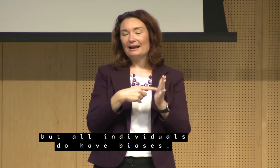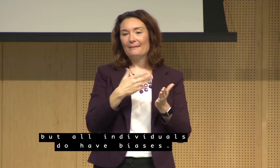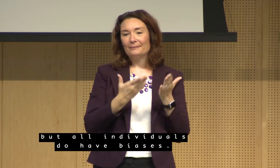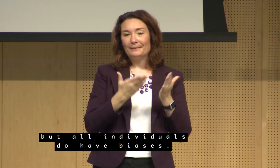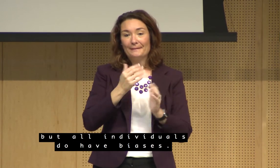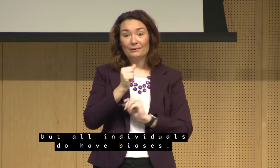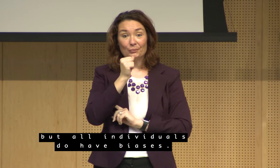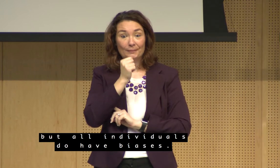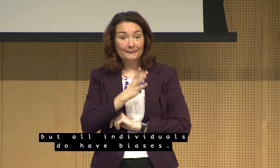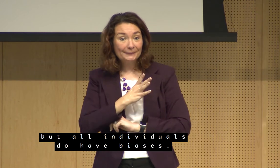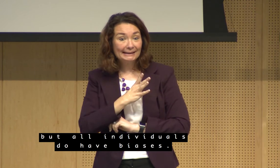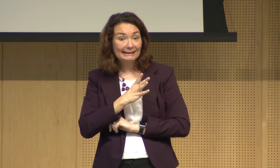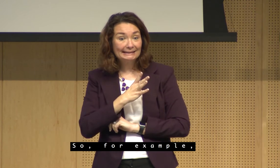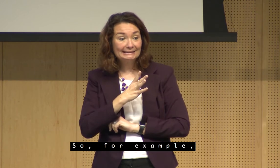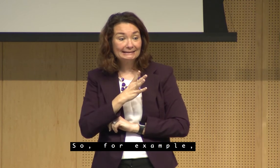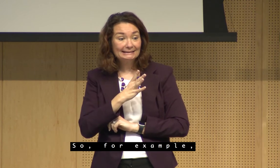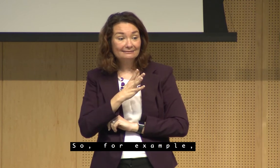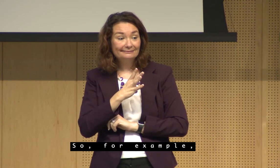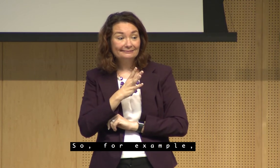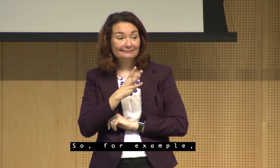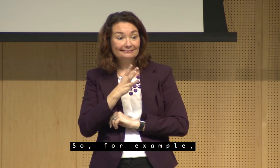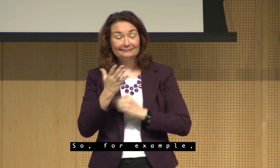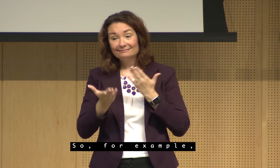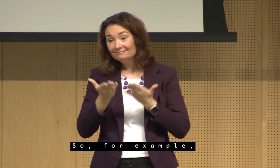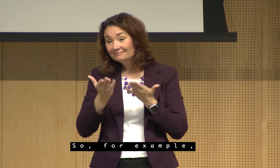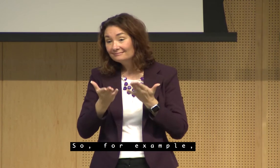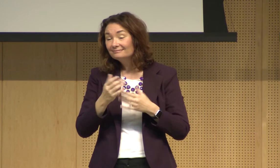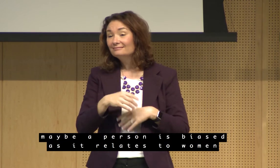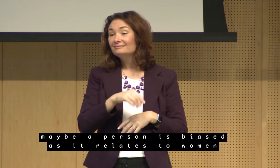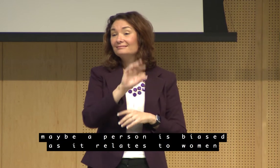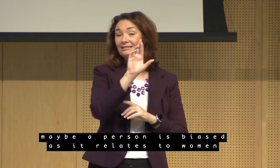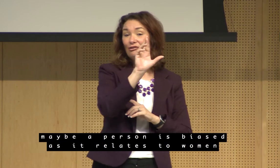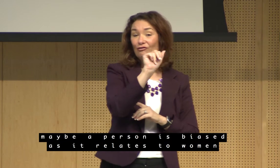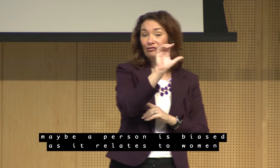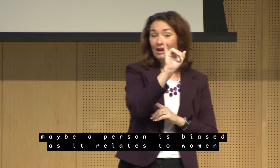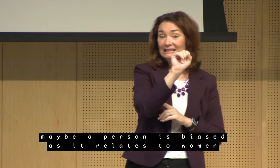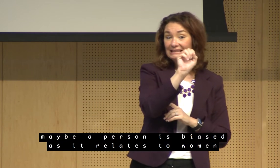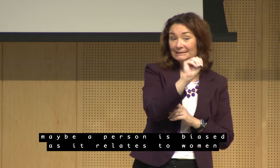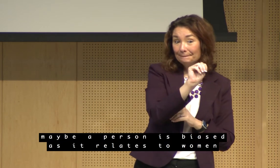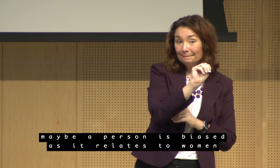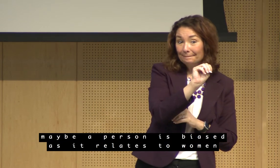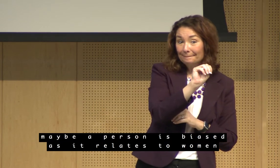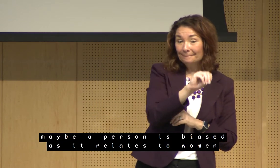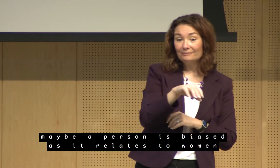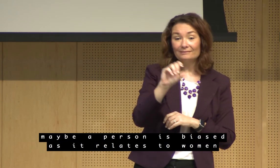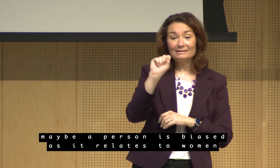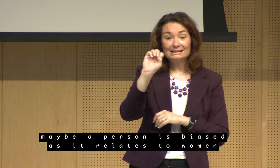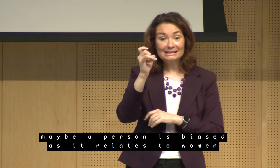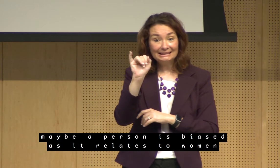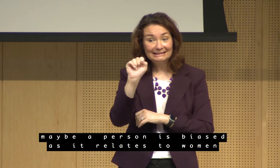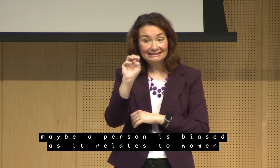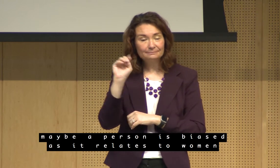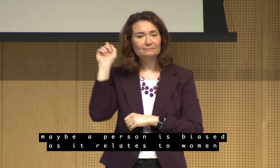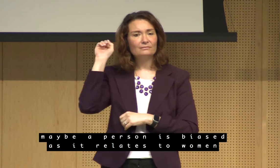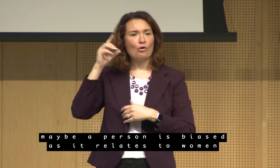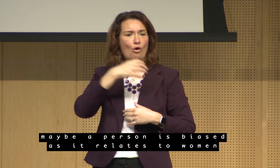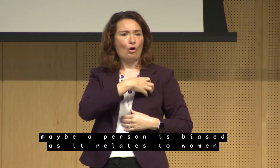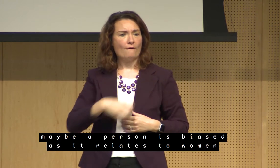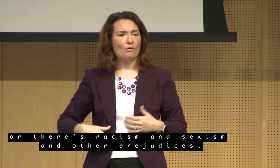have biases. So, for example, maybe a person is biased as it relates to women,